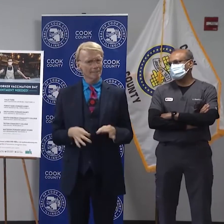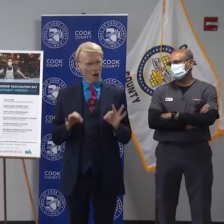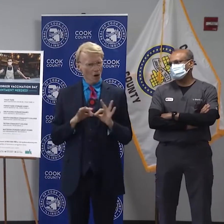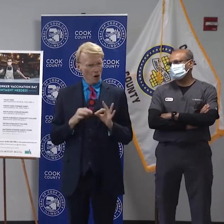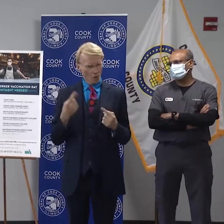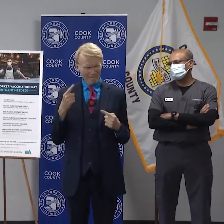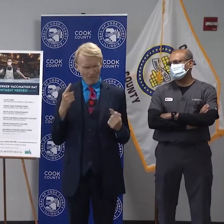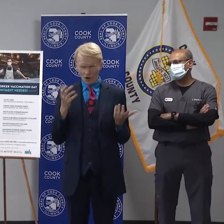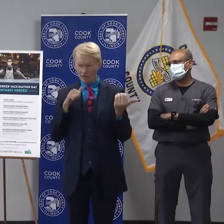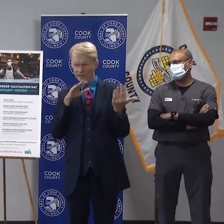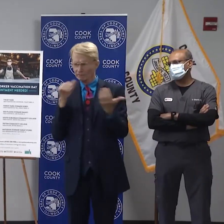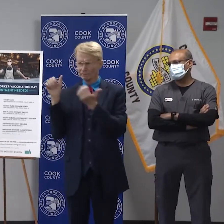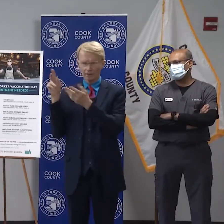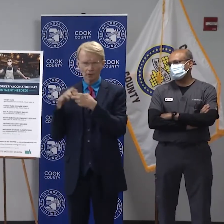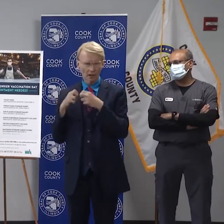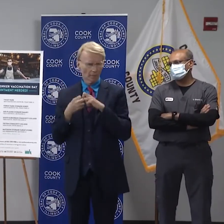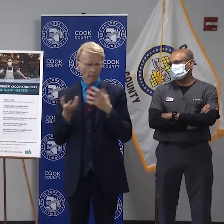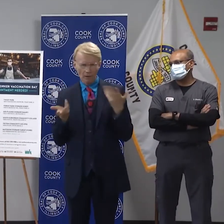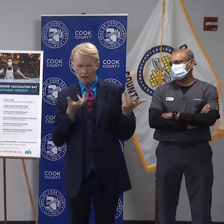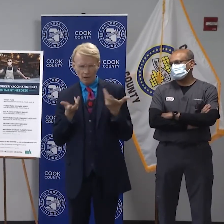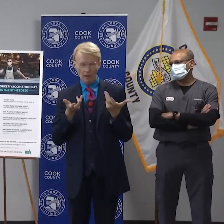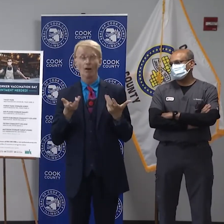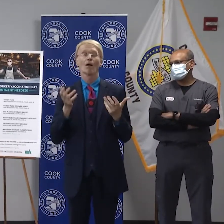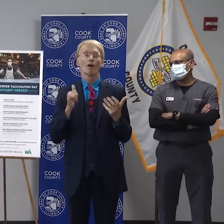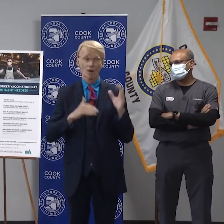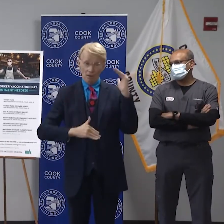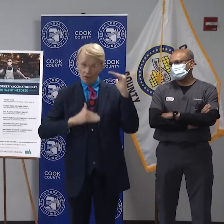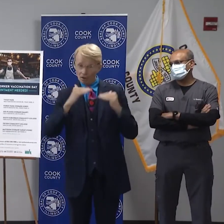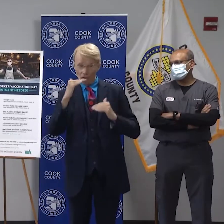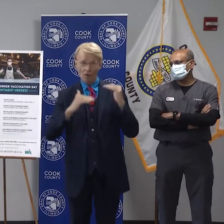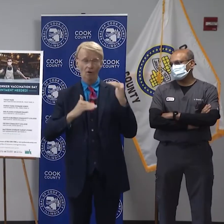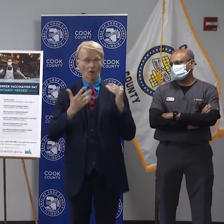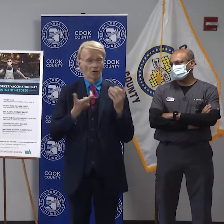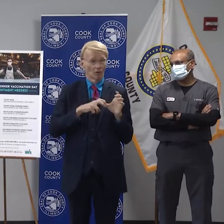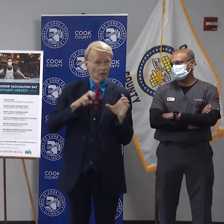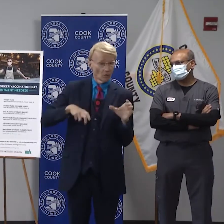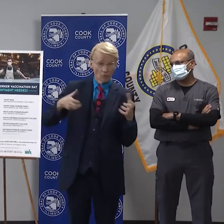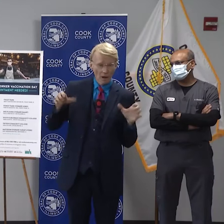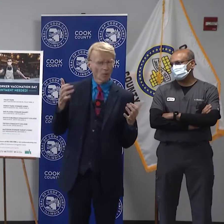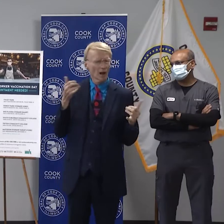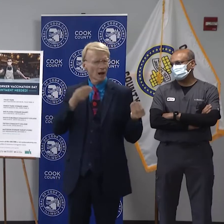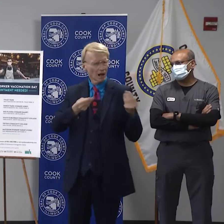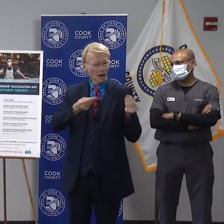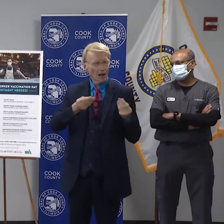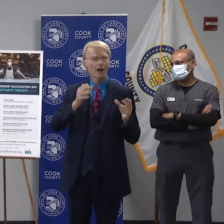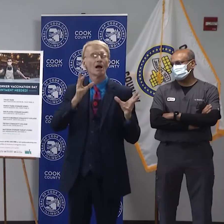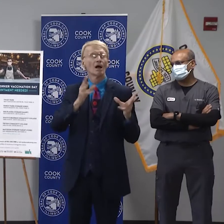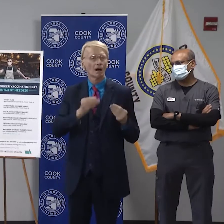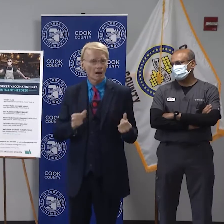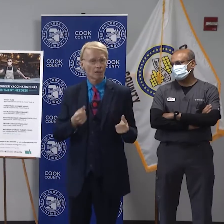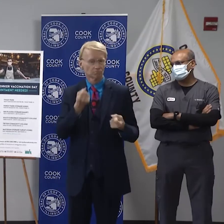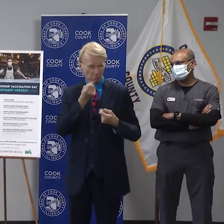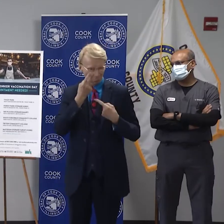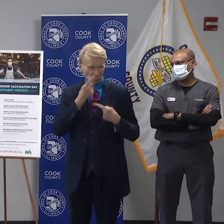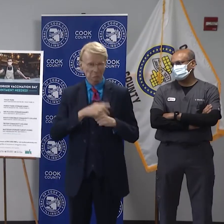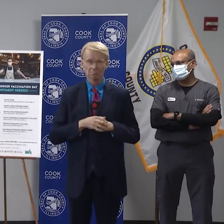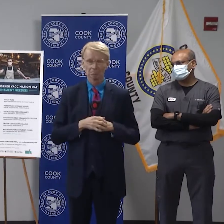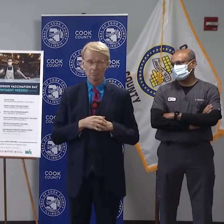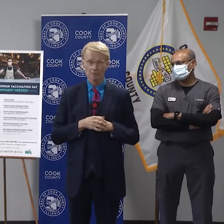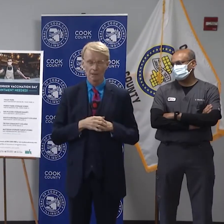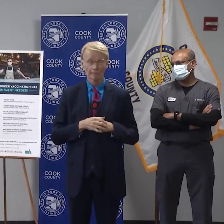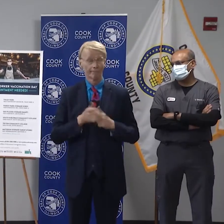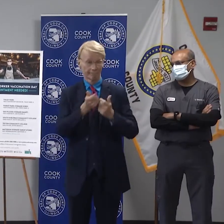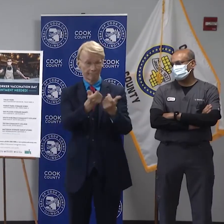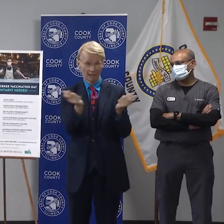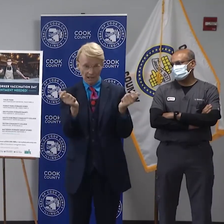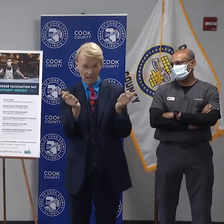what they're facing, and answer any questions that are causing fear or hesitation against the vaccine. So I want to make sure one of the biggest difference, and we're